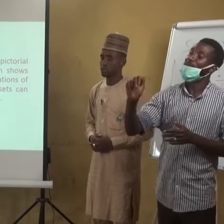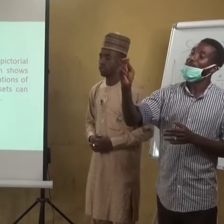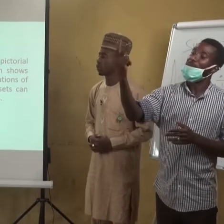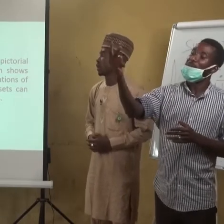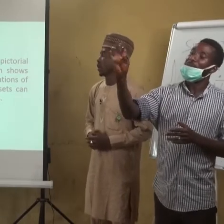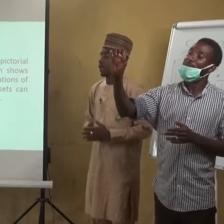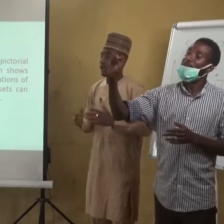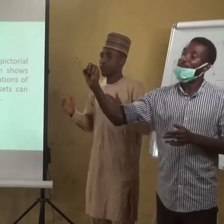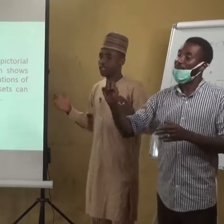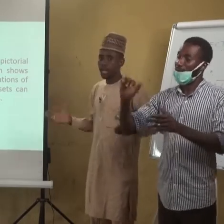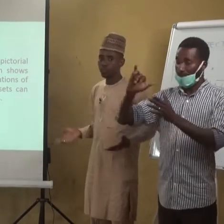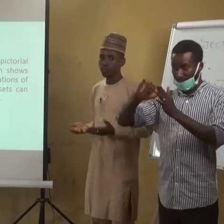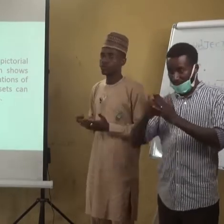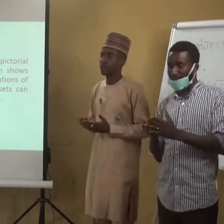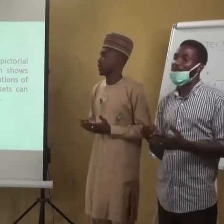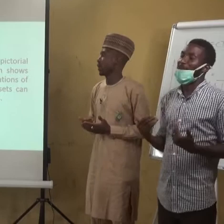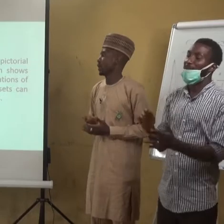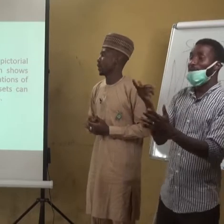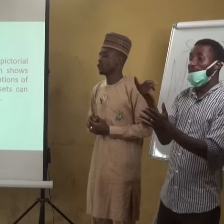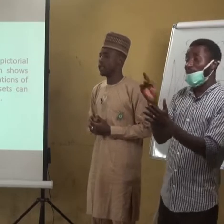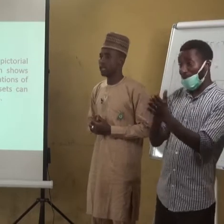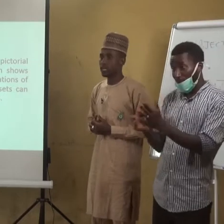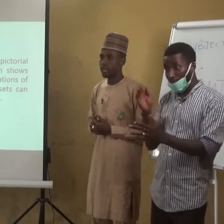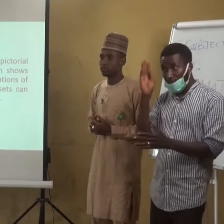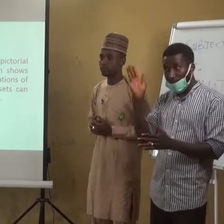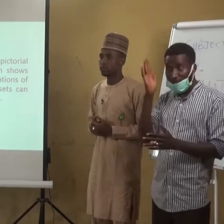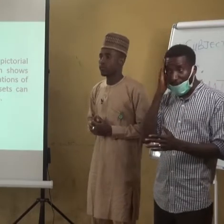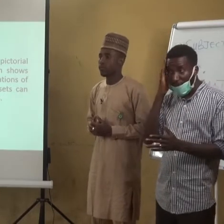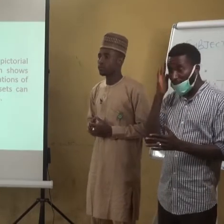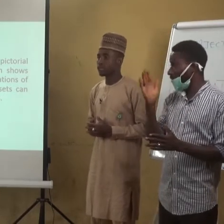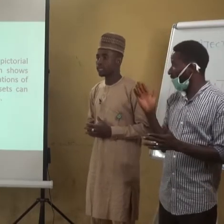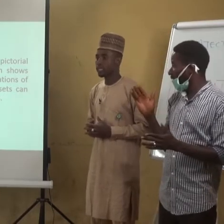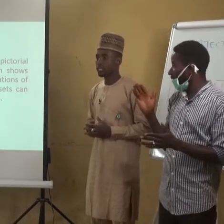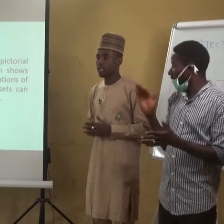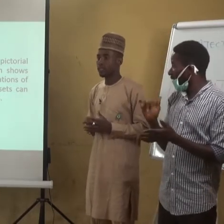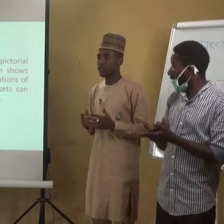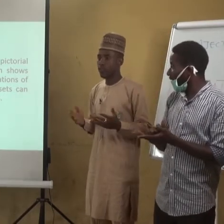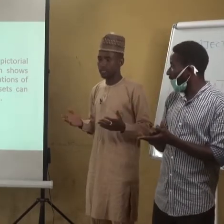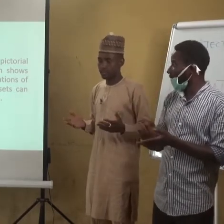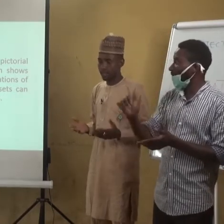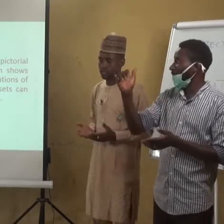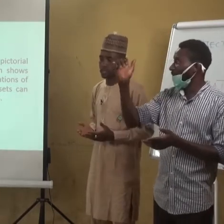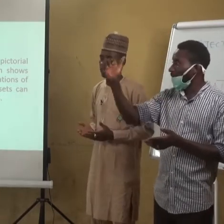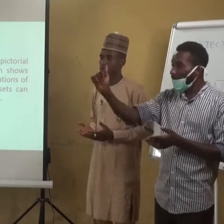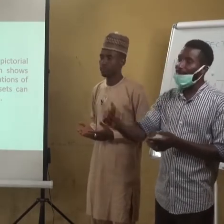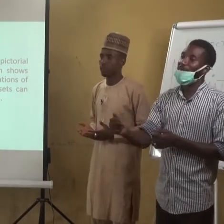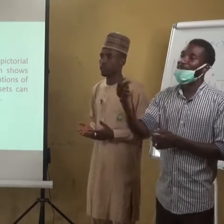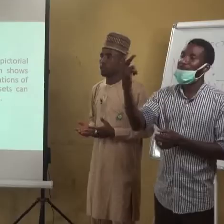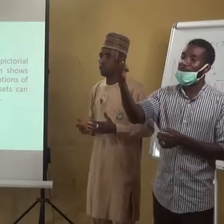that the rectangle in a Venn diagram represents the universal